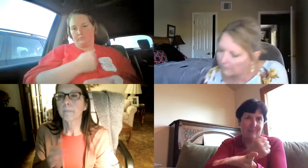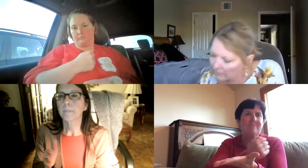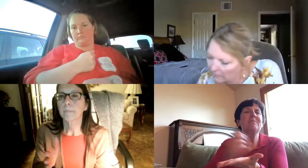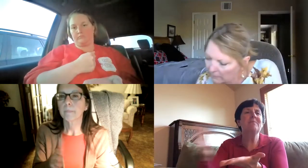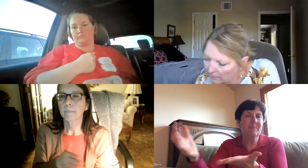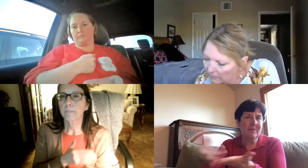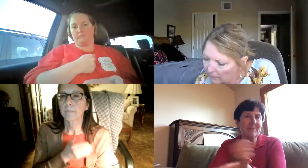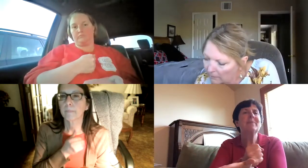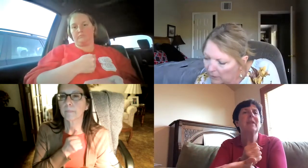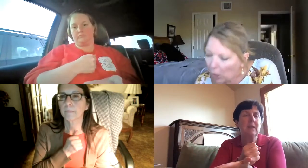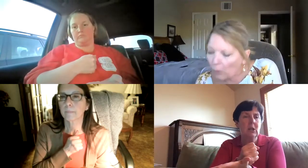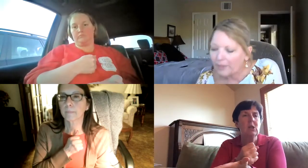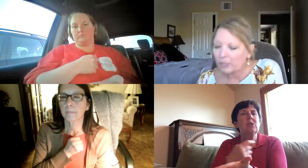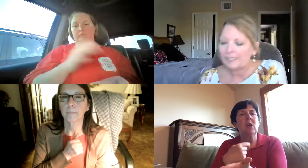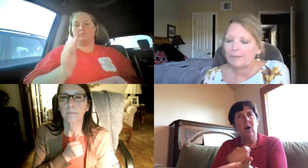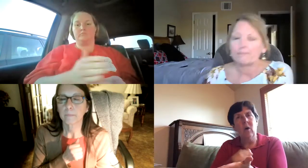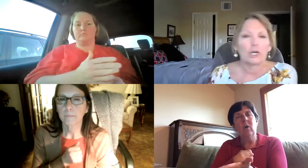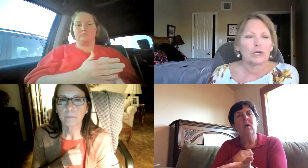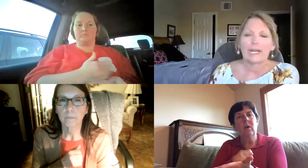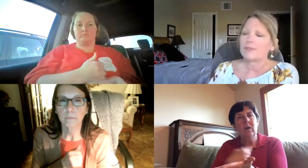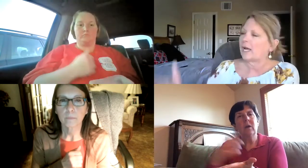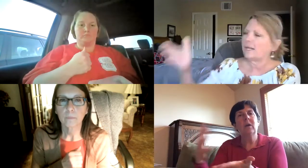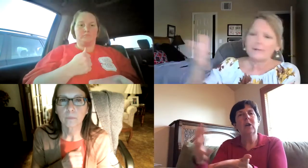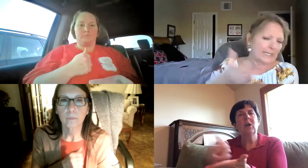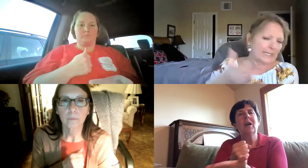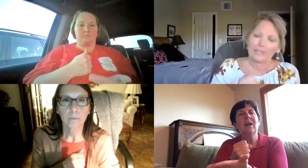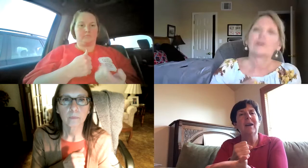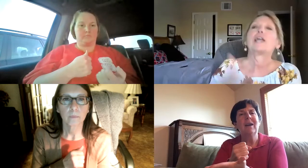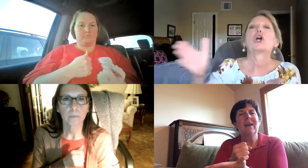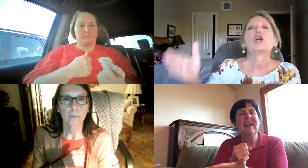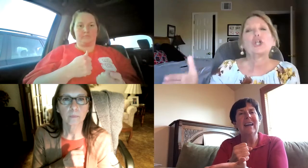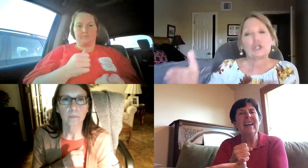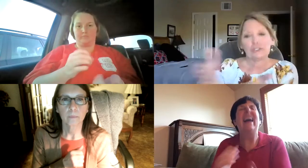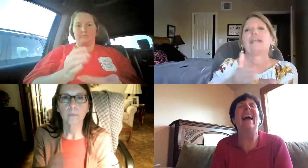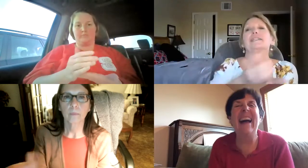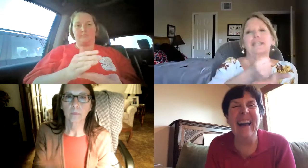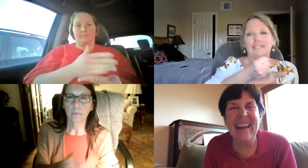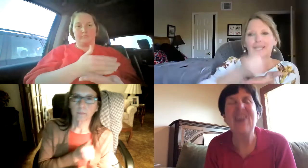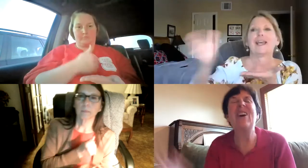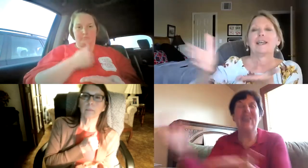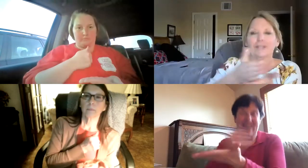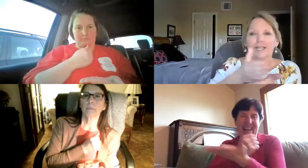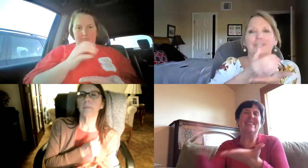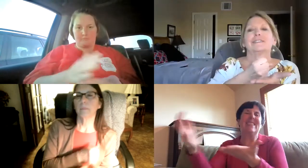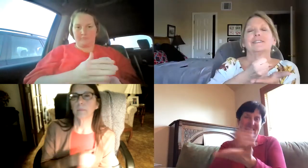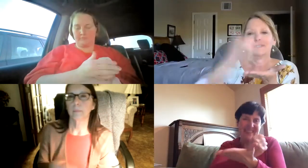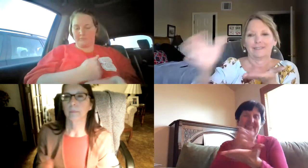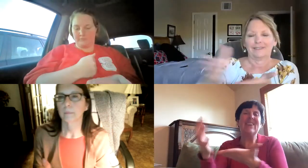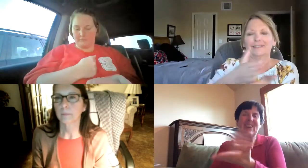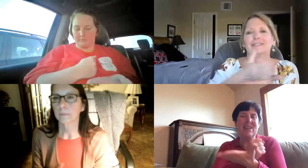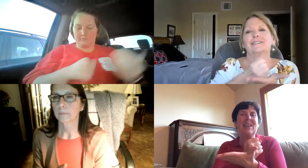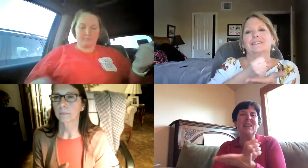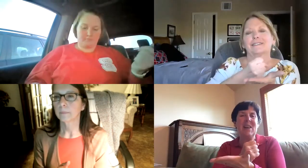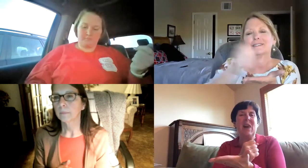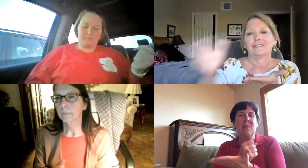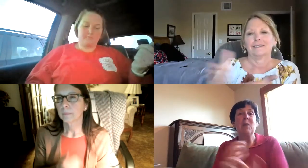Earn. Oh, I thought you said burn, and I thought, I'm not saying, okay, earn, yes, I can get earn, that. Earn, yes,